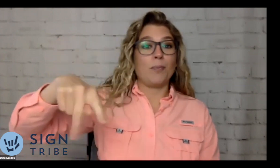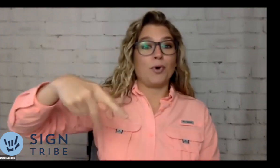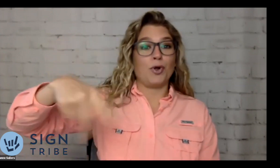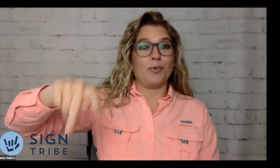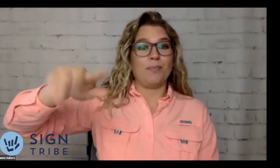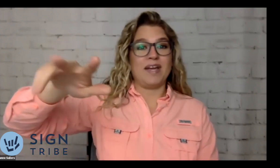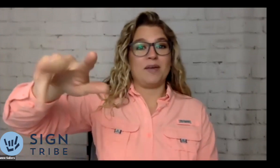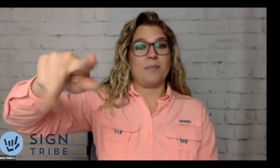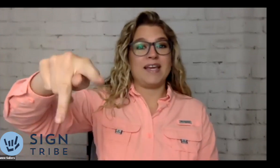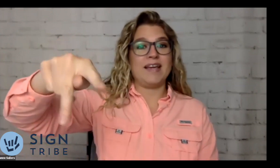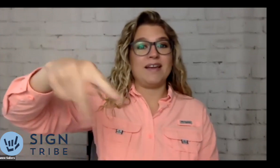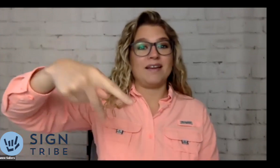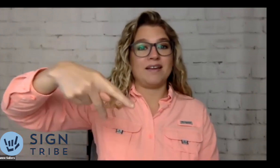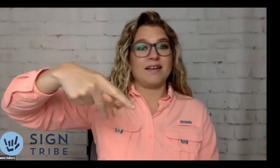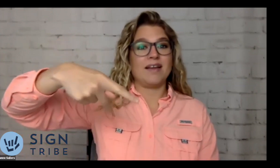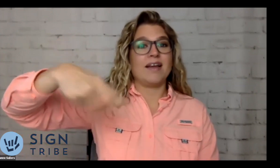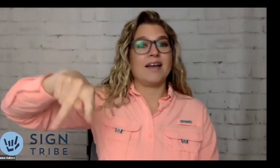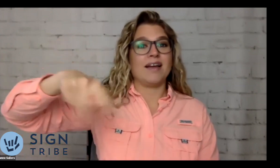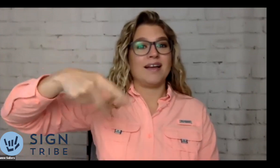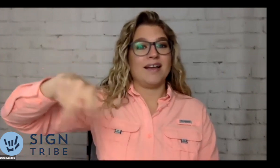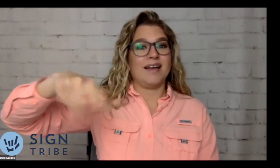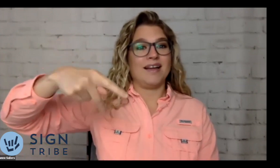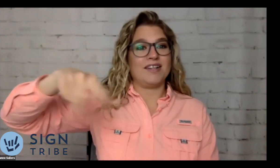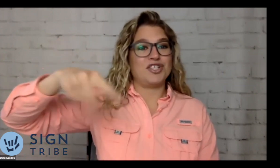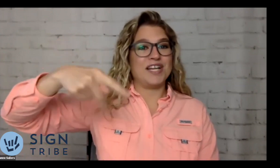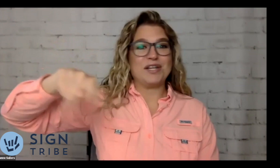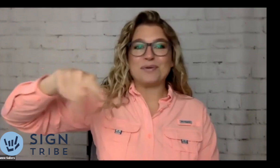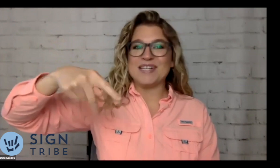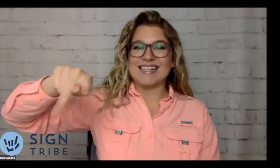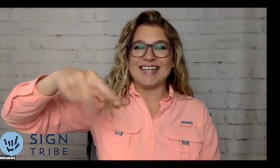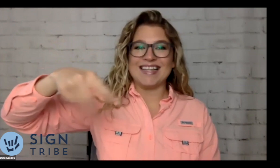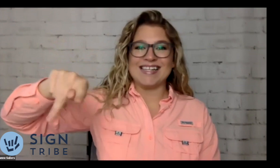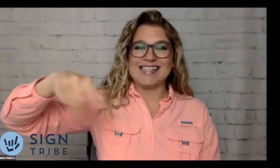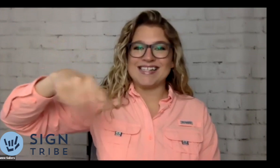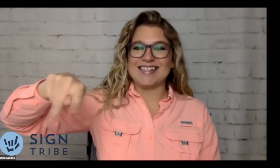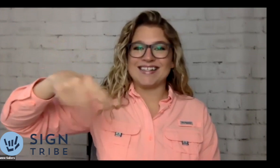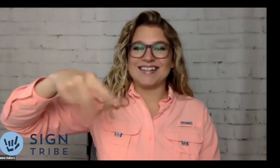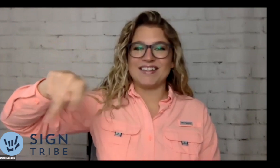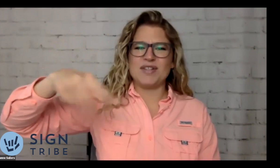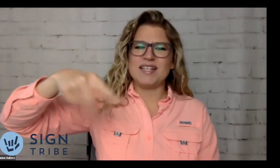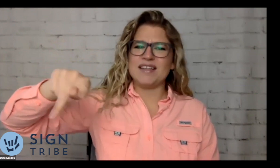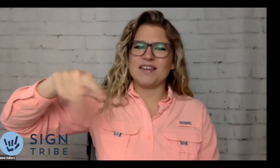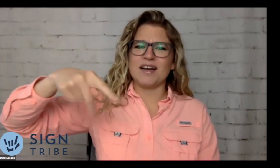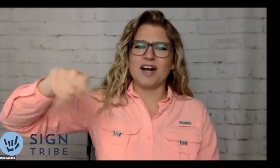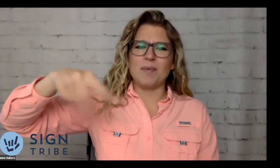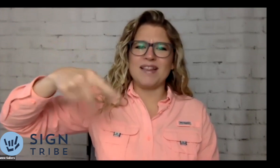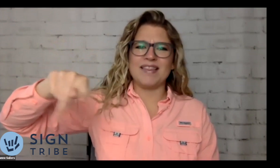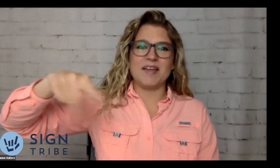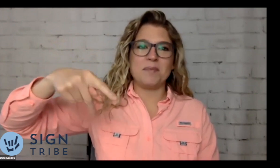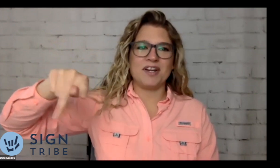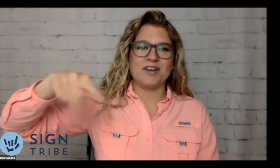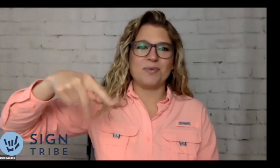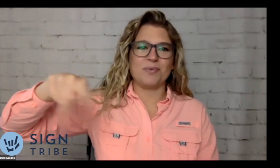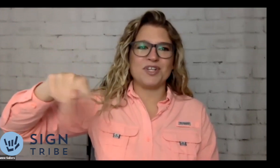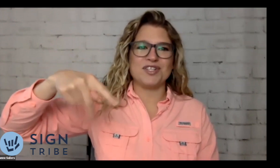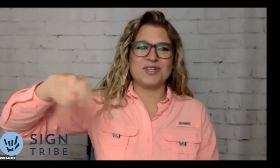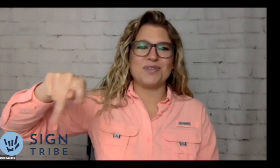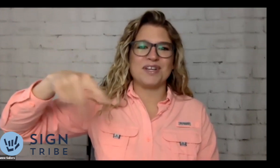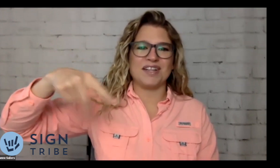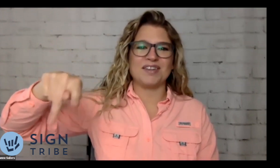Purple, make a P and shake your wrist like this. Do you see a common theme here? We just do the